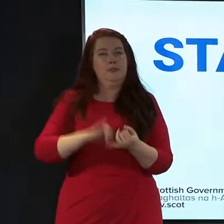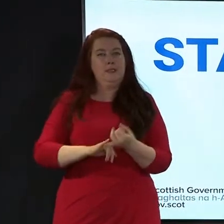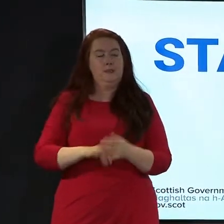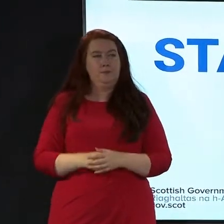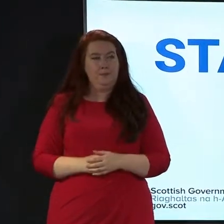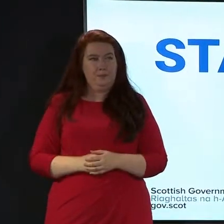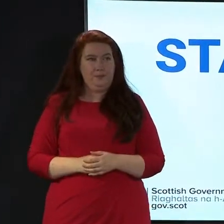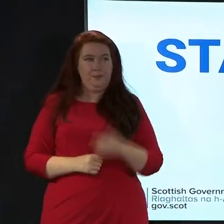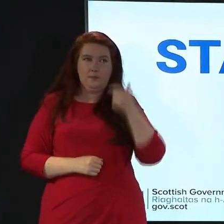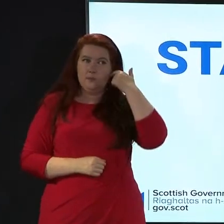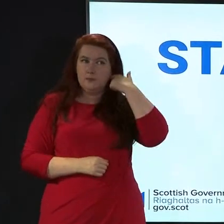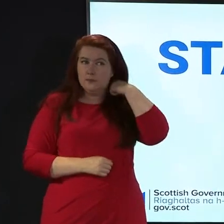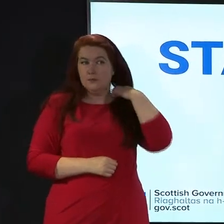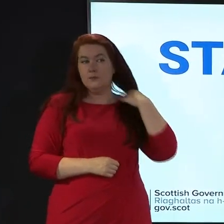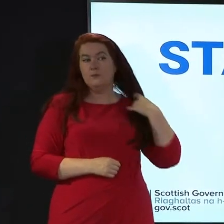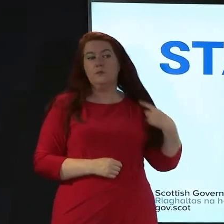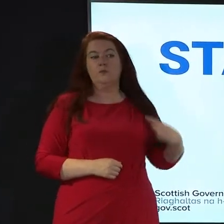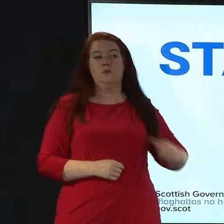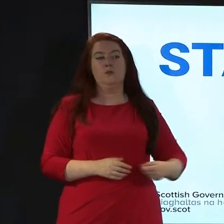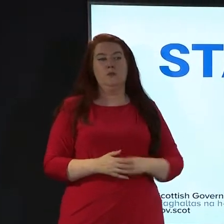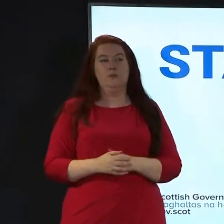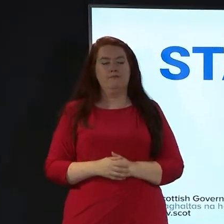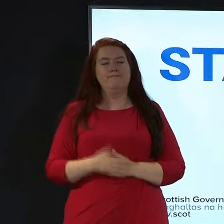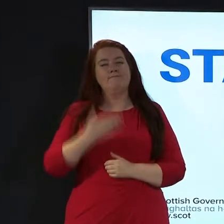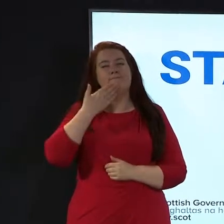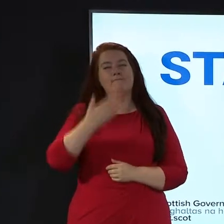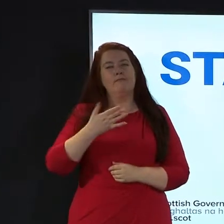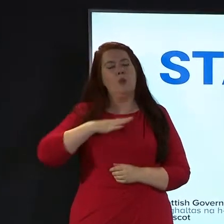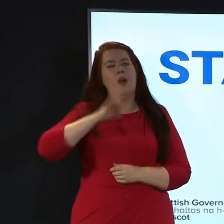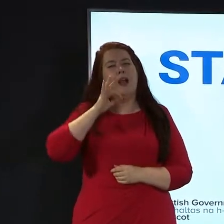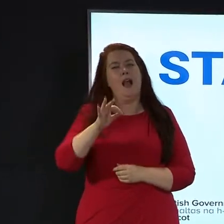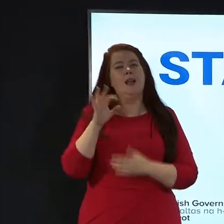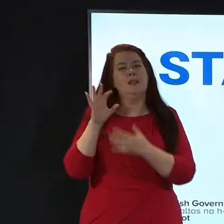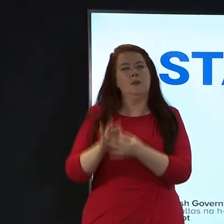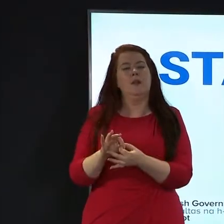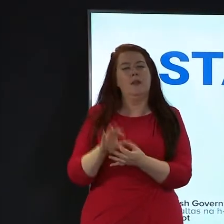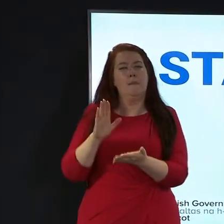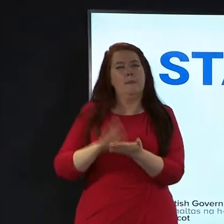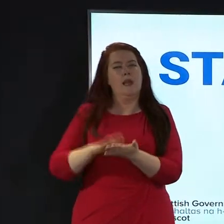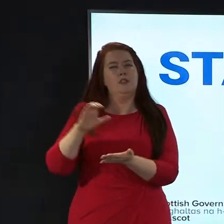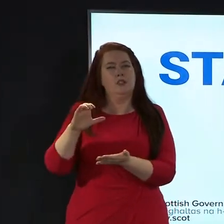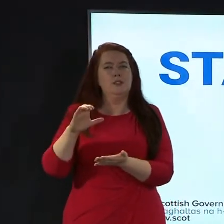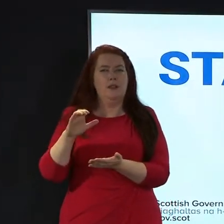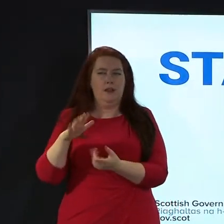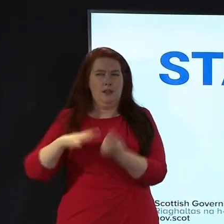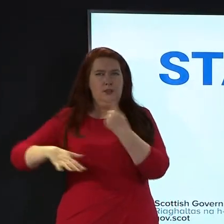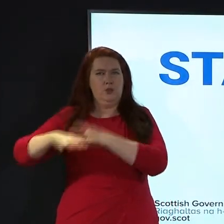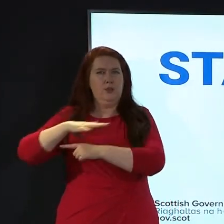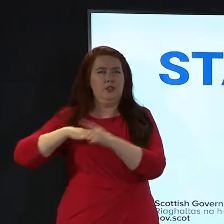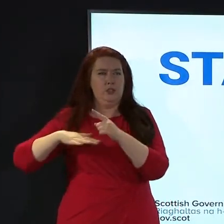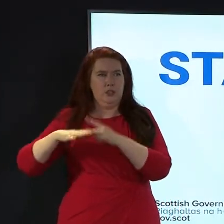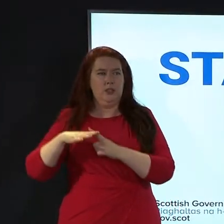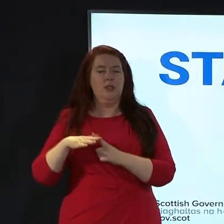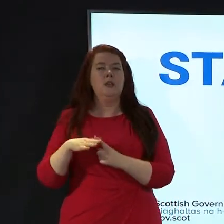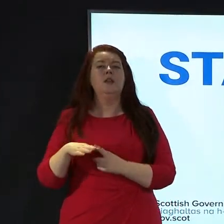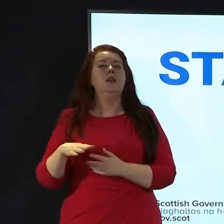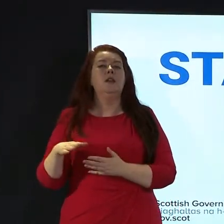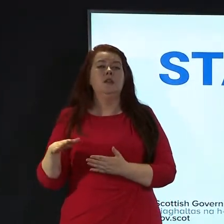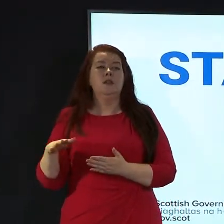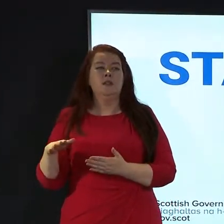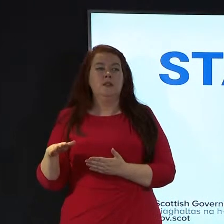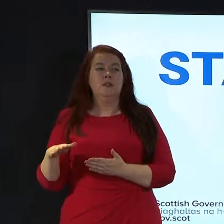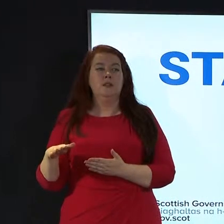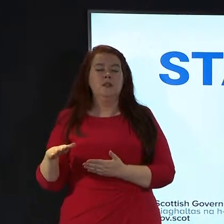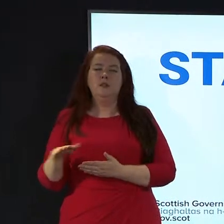Thank you very much. I just wonder if I could ask about the Manchester situation as well. Not meaning to suggest the measure